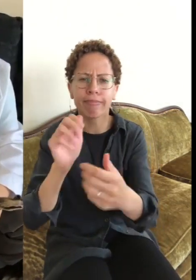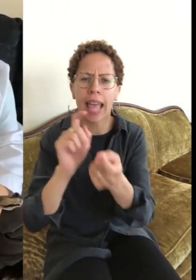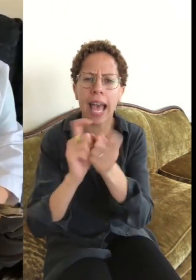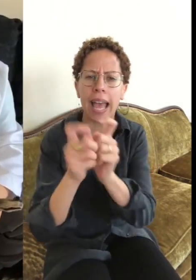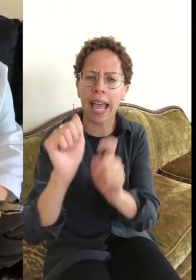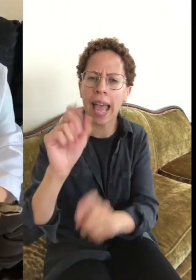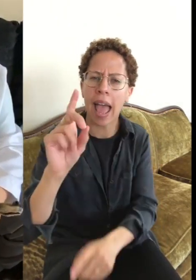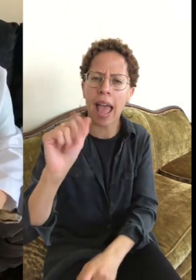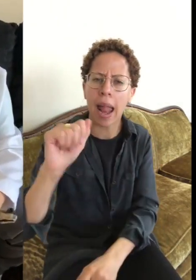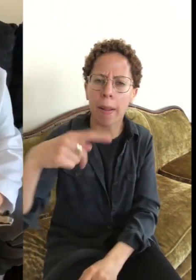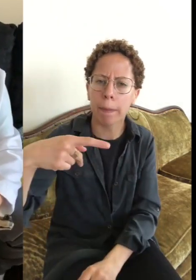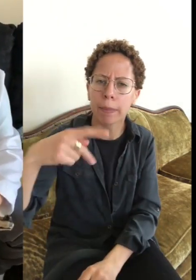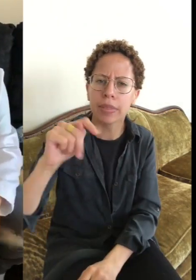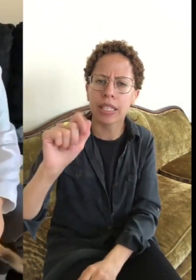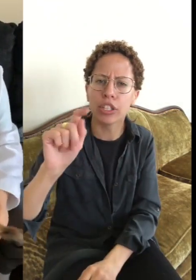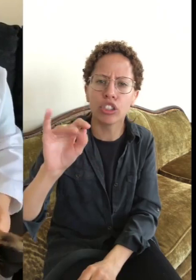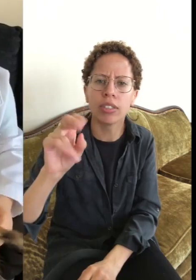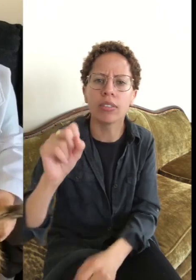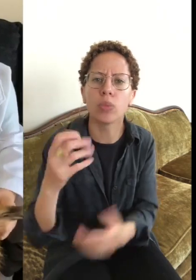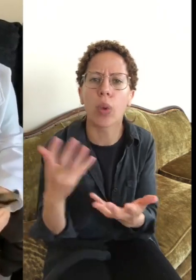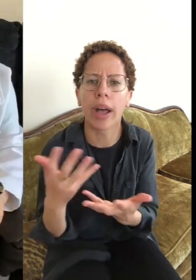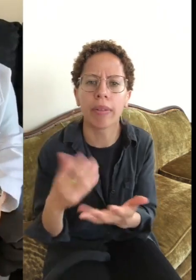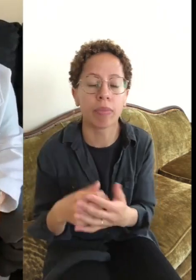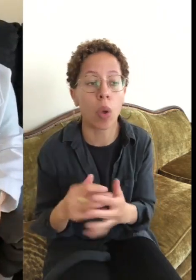Here's a joke. Okay.